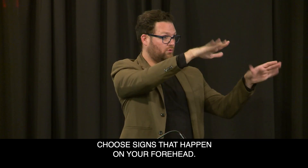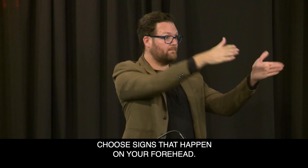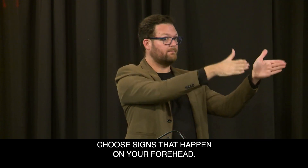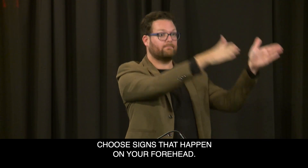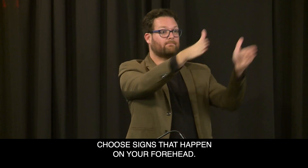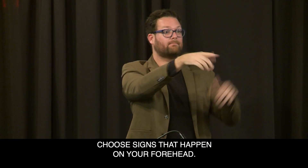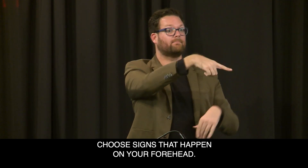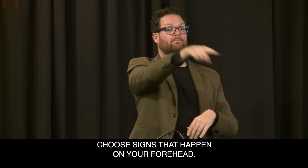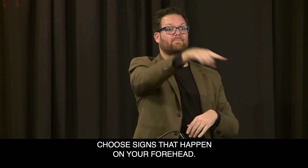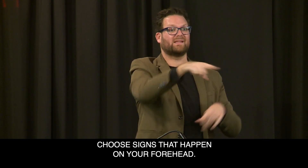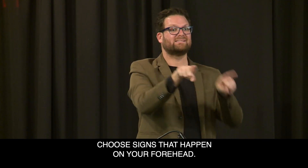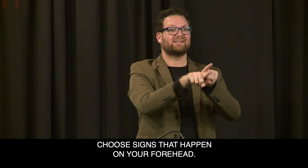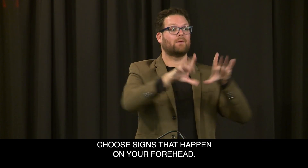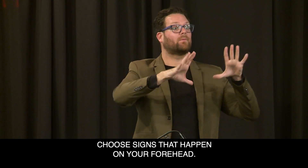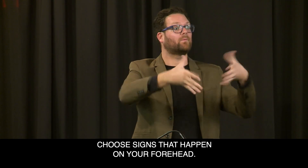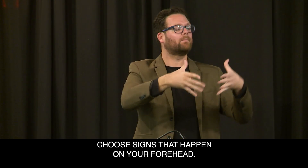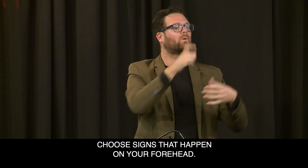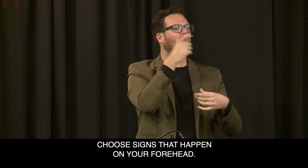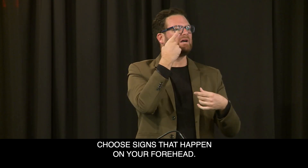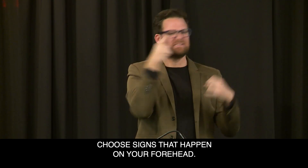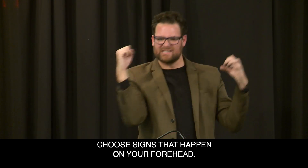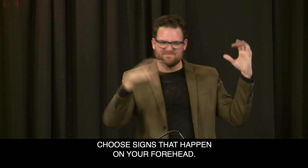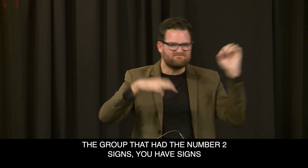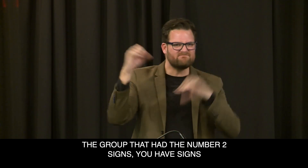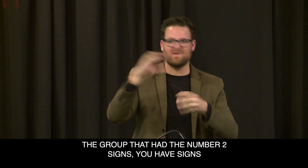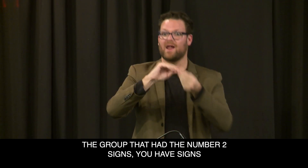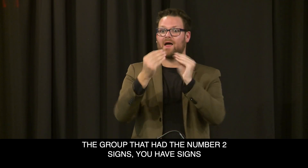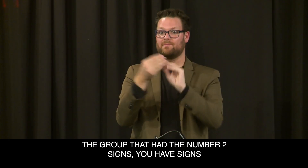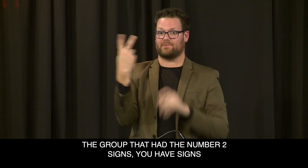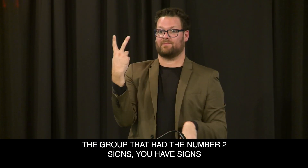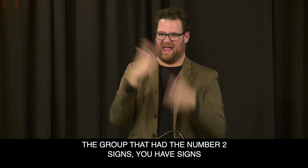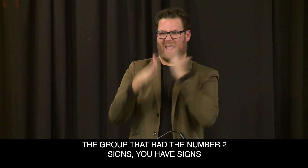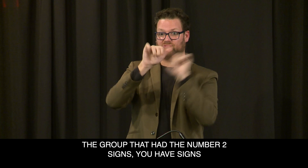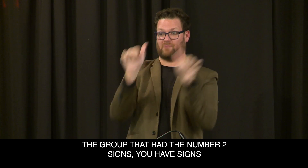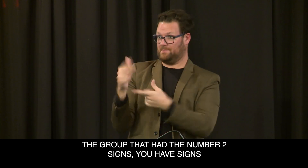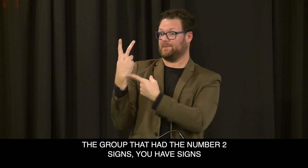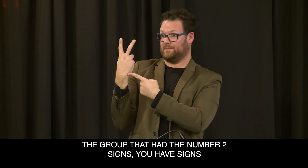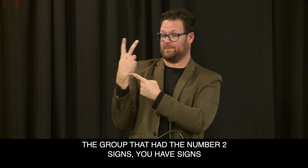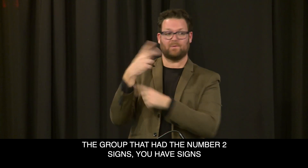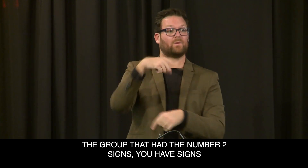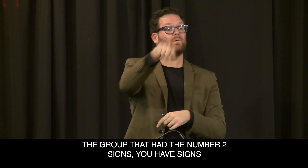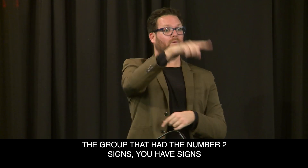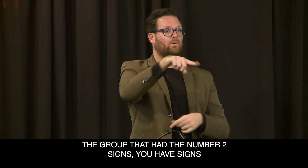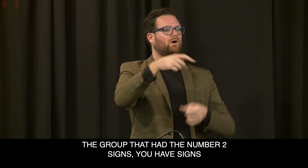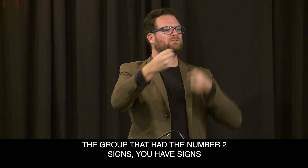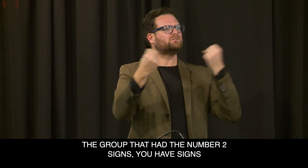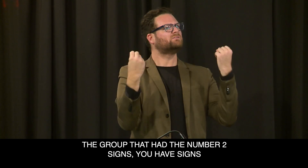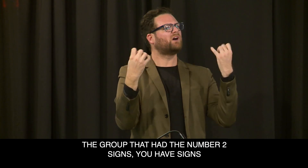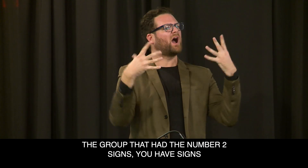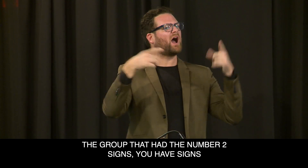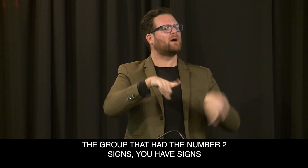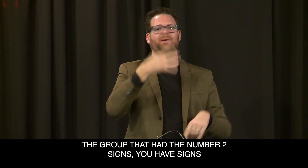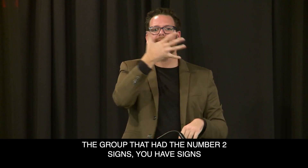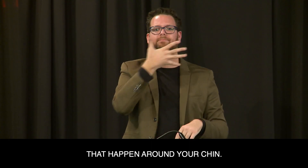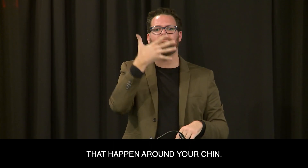choose signs that happen along in your forehead. The group that was signs number 2 signs, you have signs that